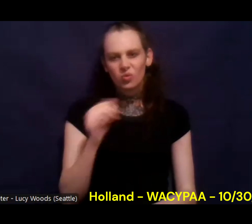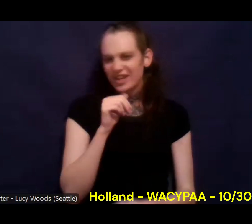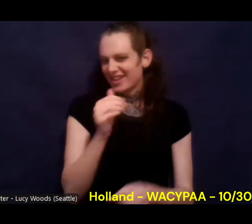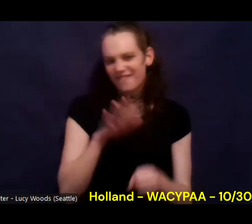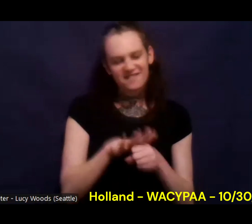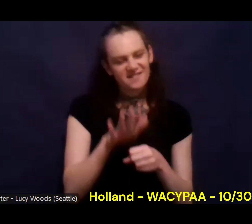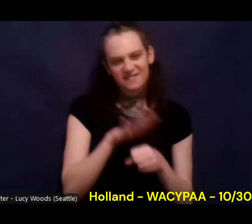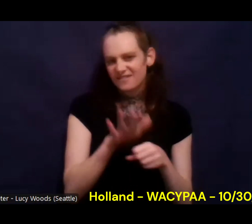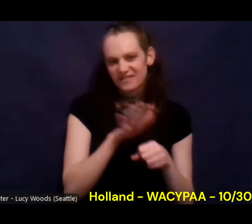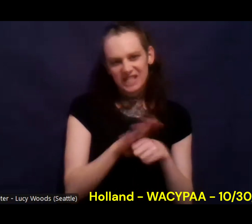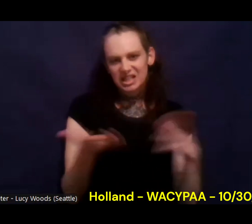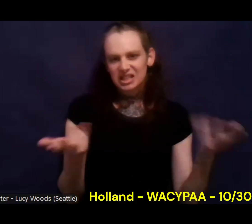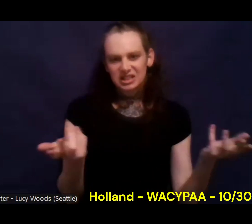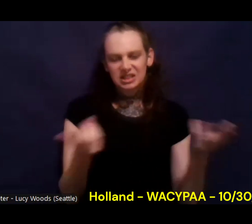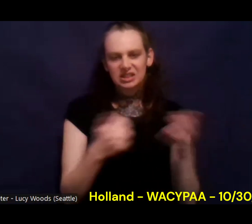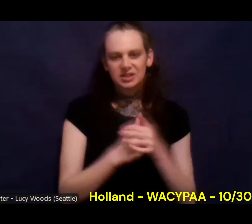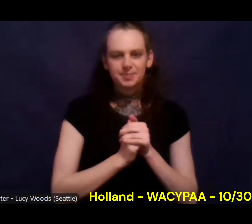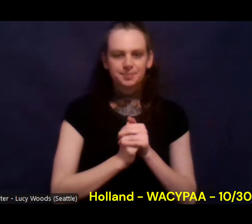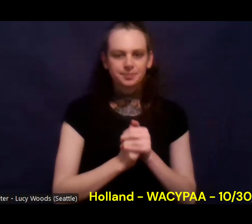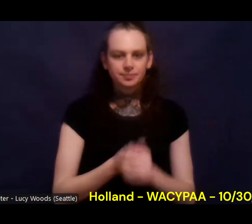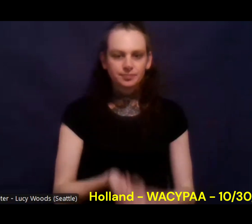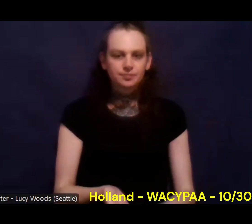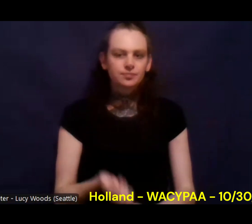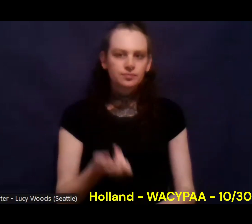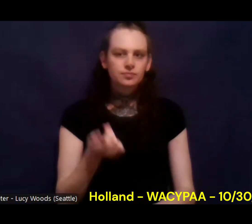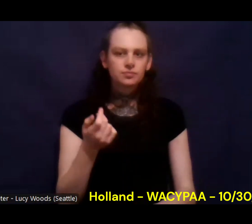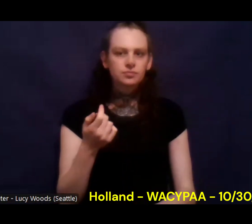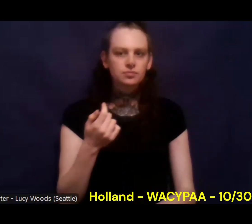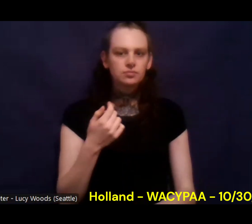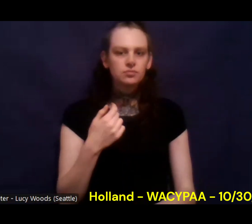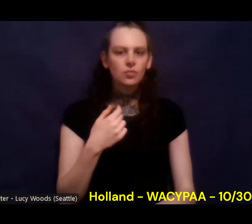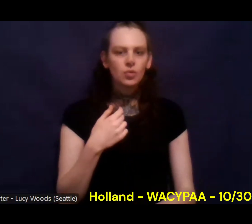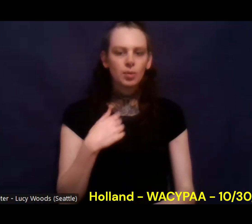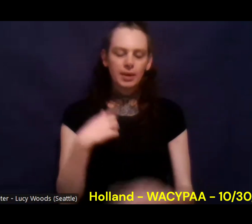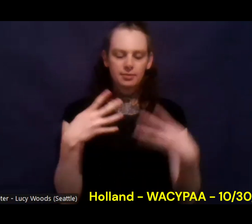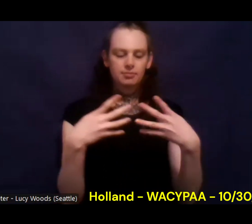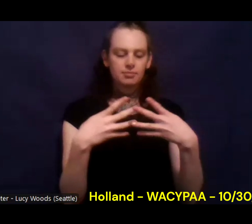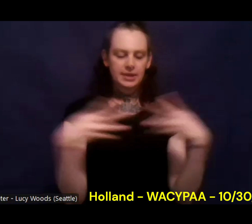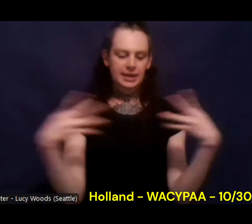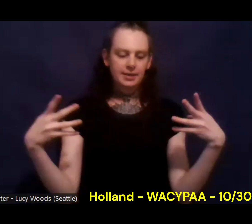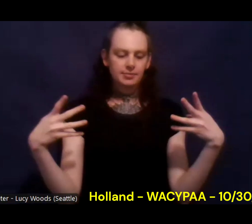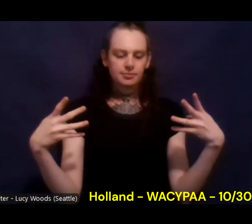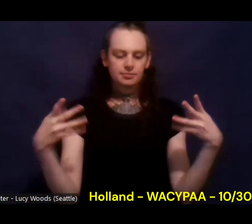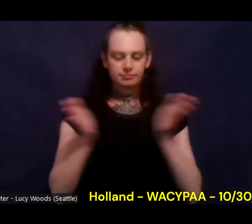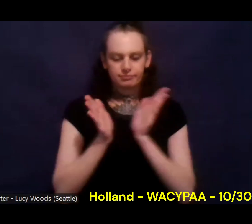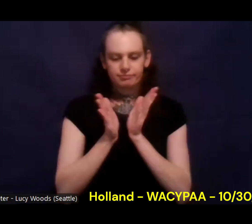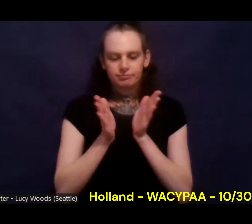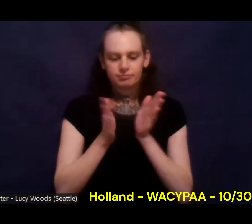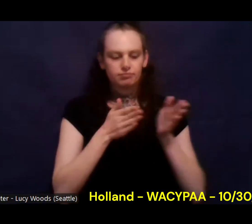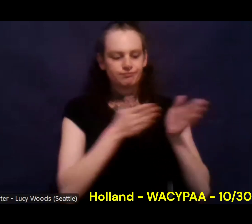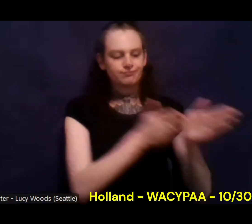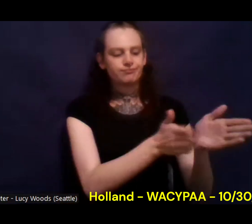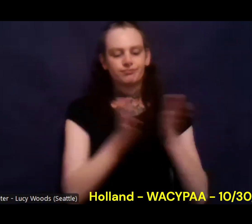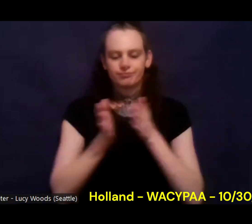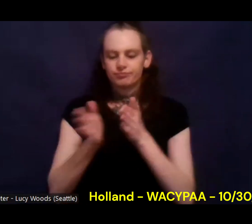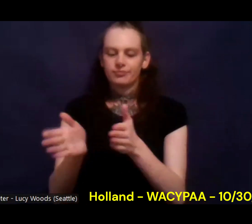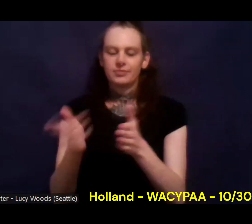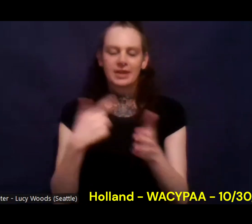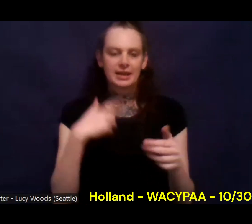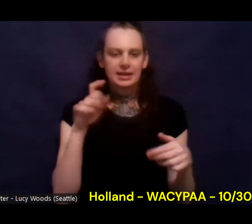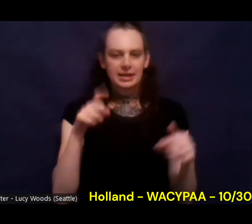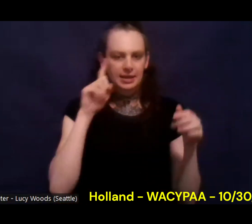temporary release, but it wasn't going to be long enough. So I was like at the gates where it was like, I need to make a decision. And the last time I drank was